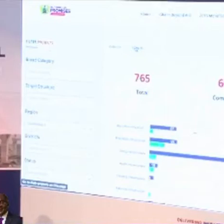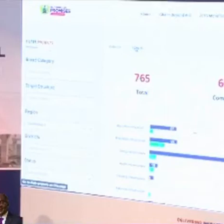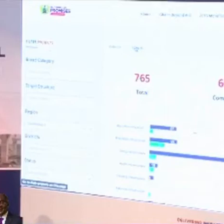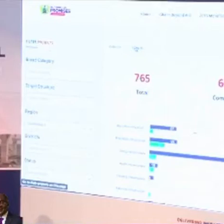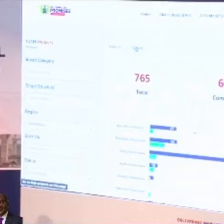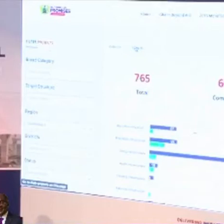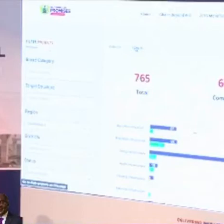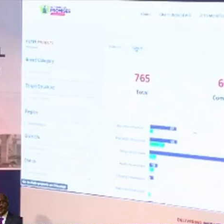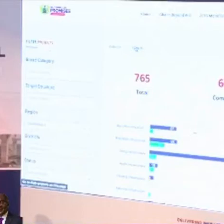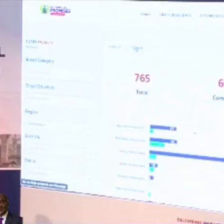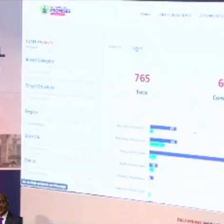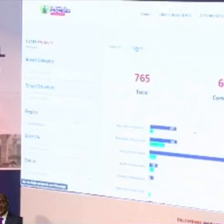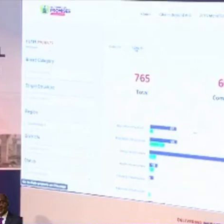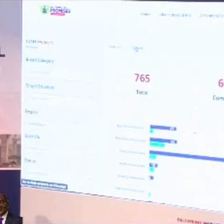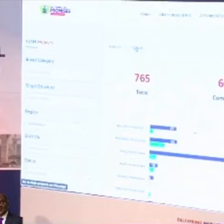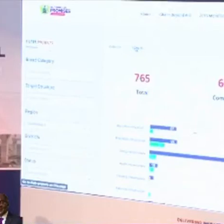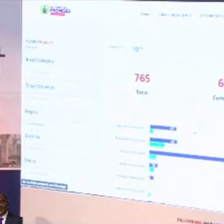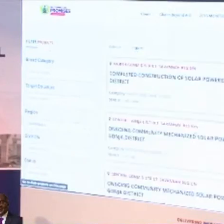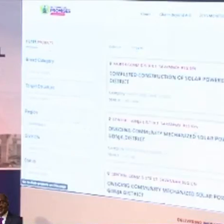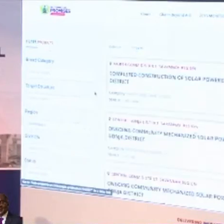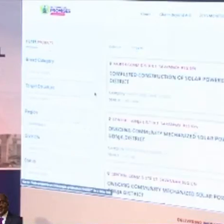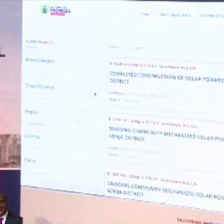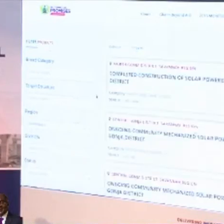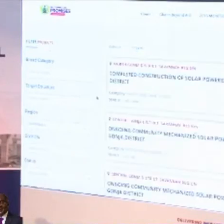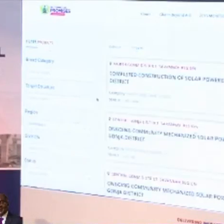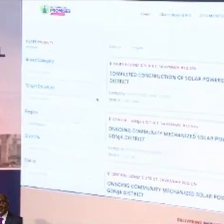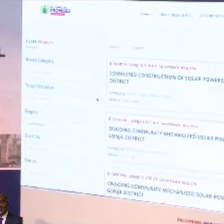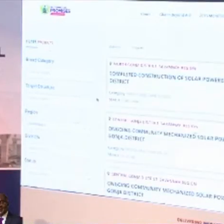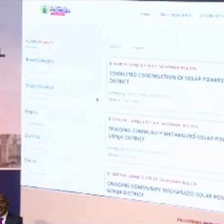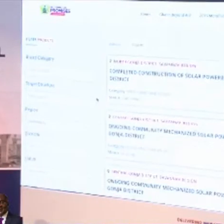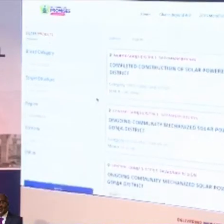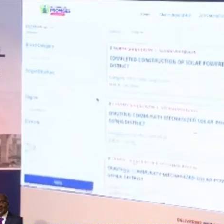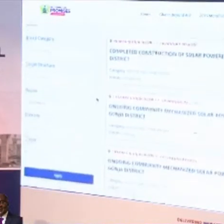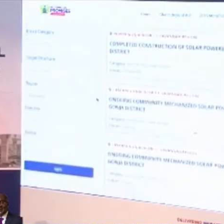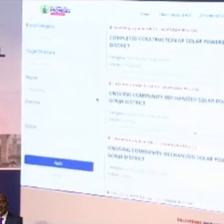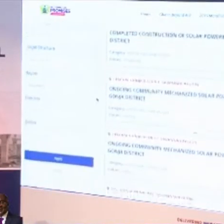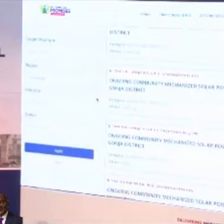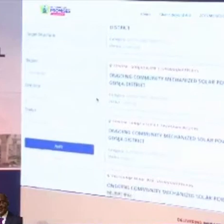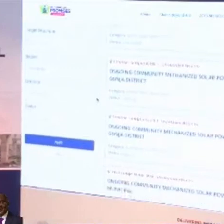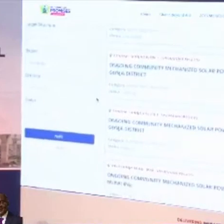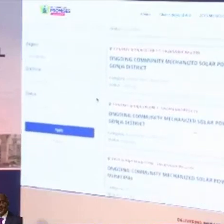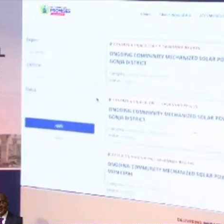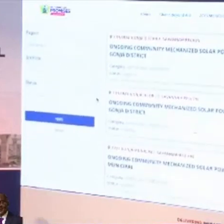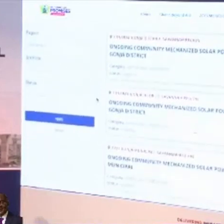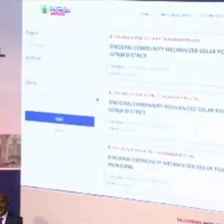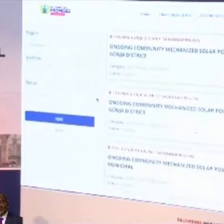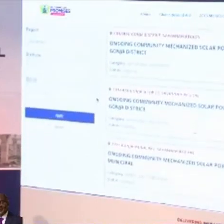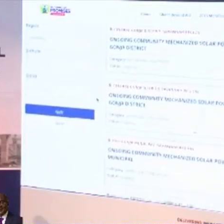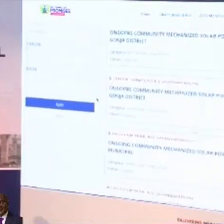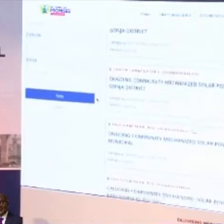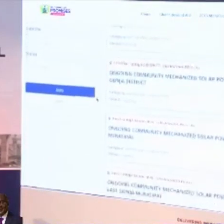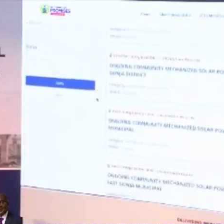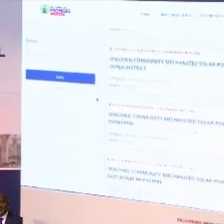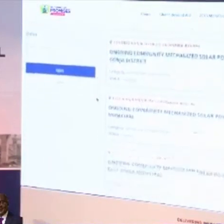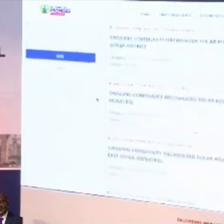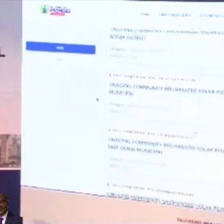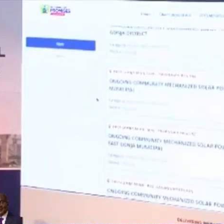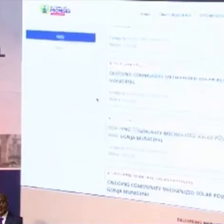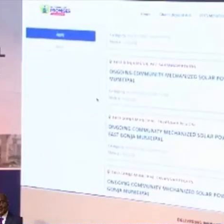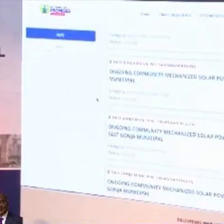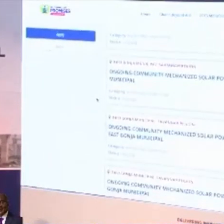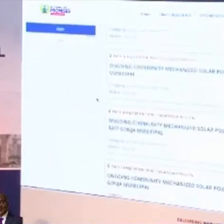So let me see the projects. So you can go through across all and see all of